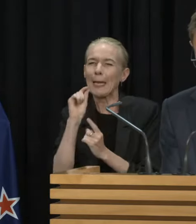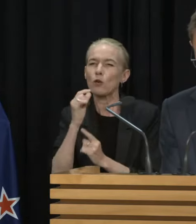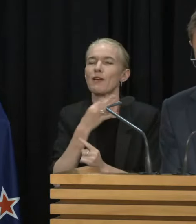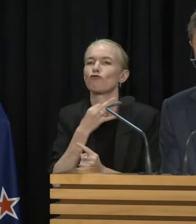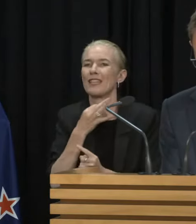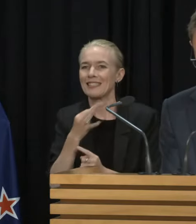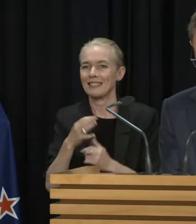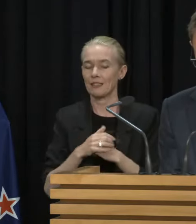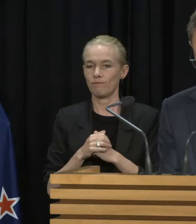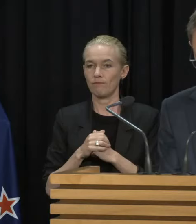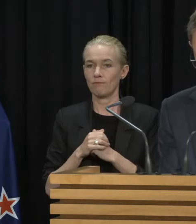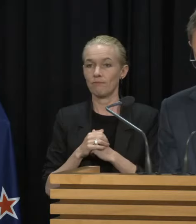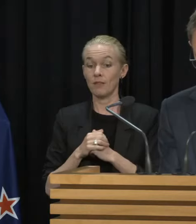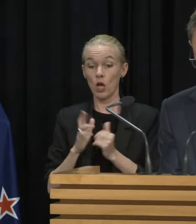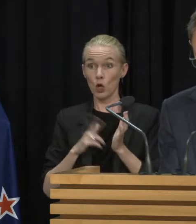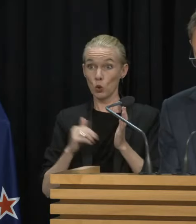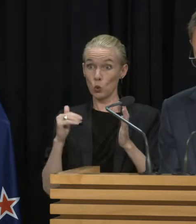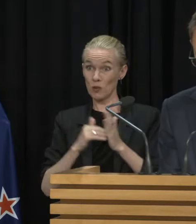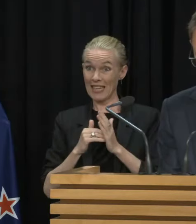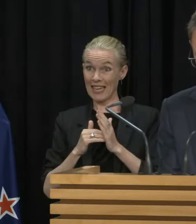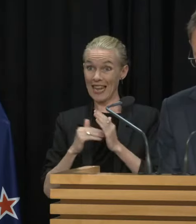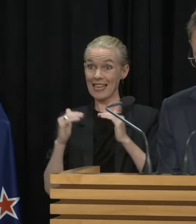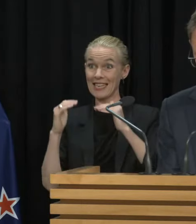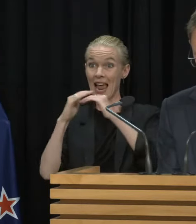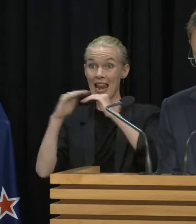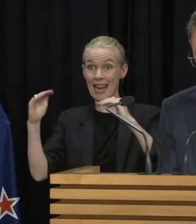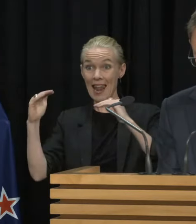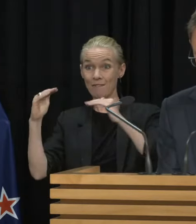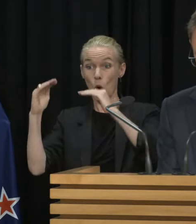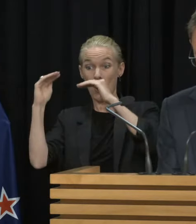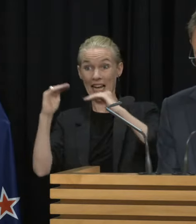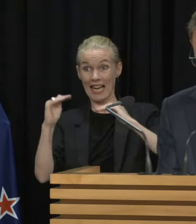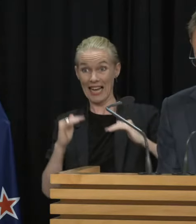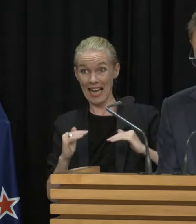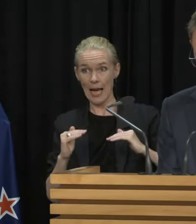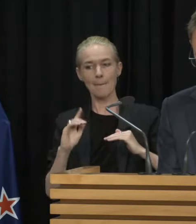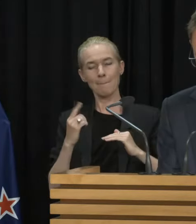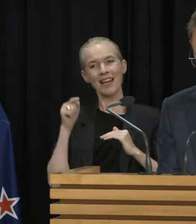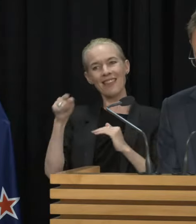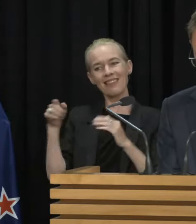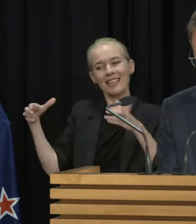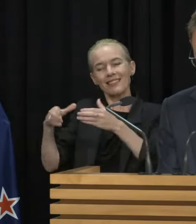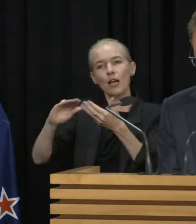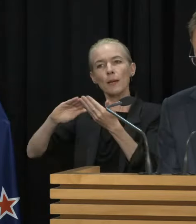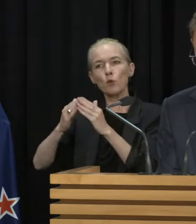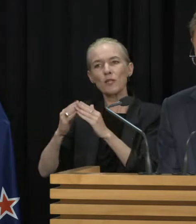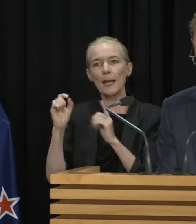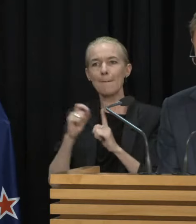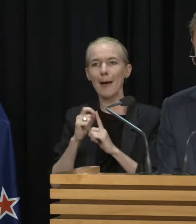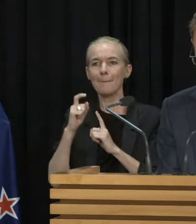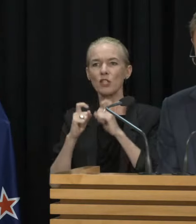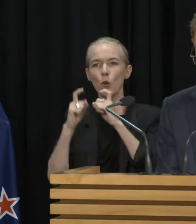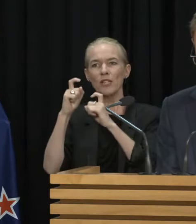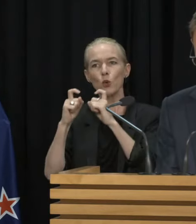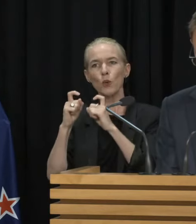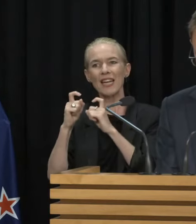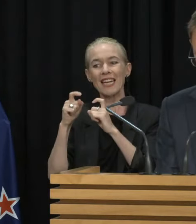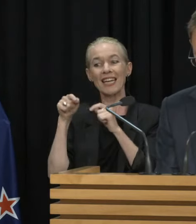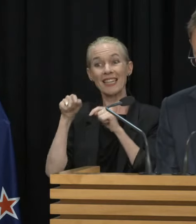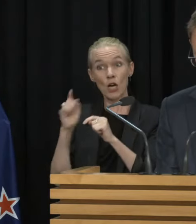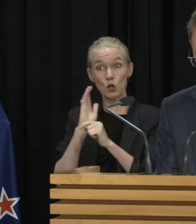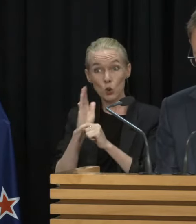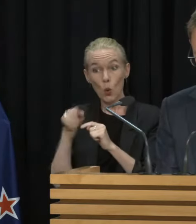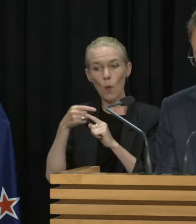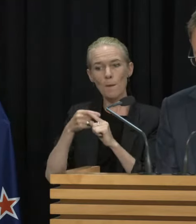down alert levels, Papatoetoe High School and their community have stayed at a heightened state of alert,